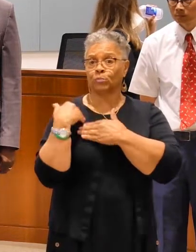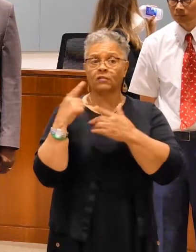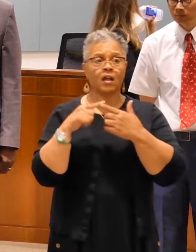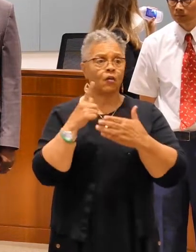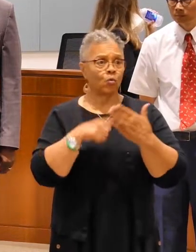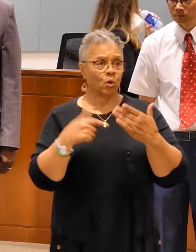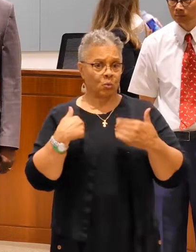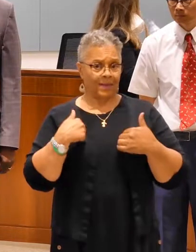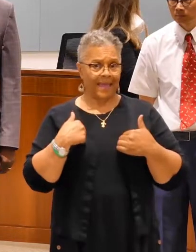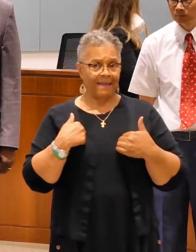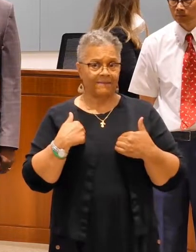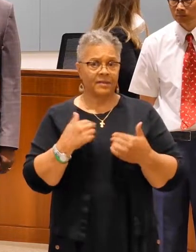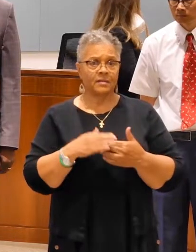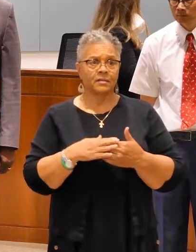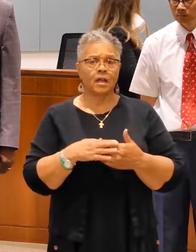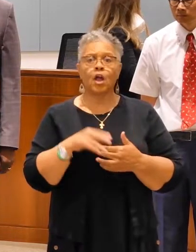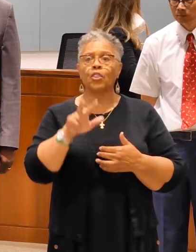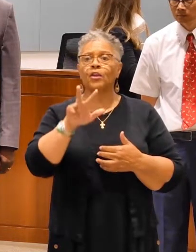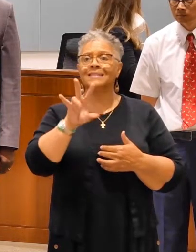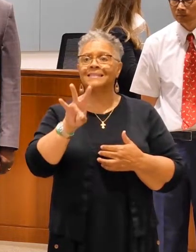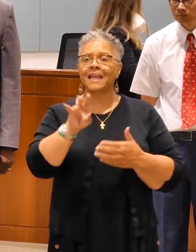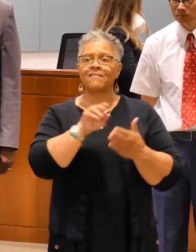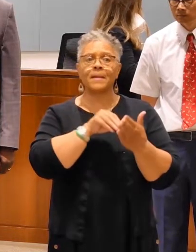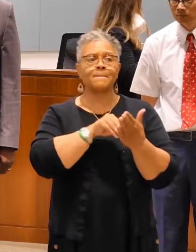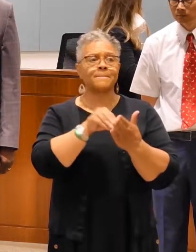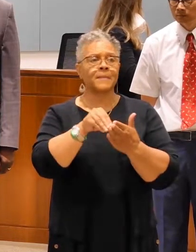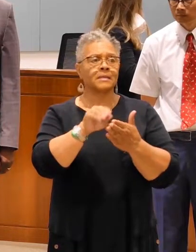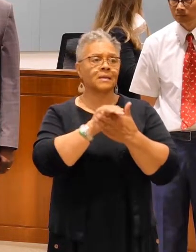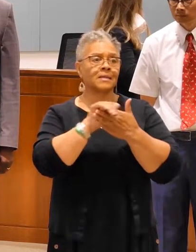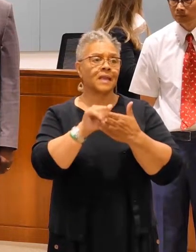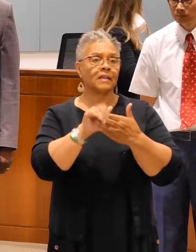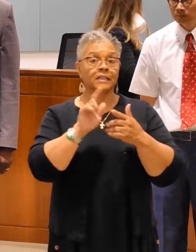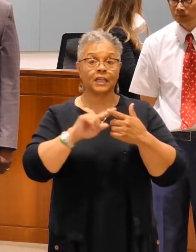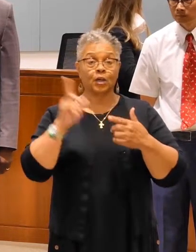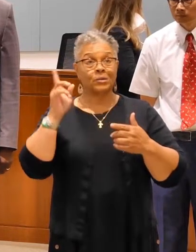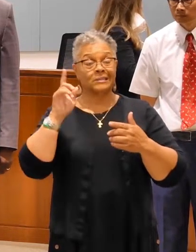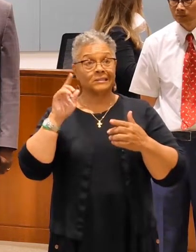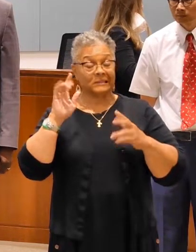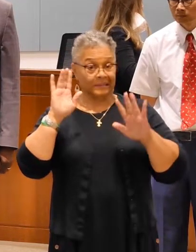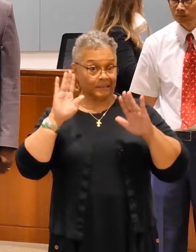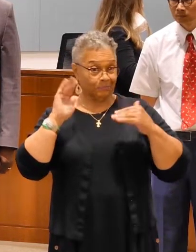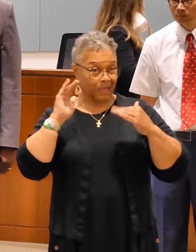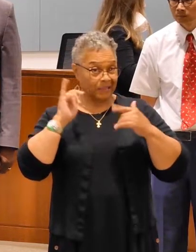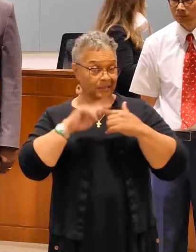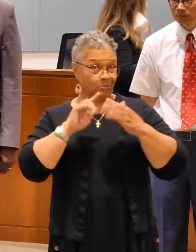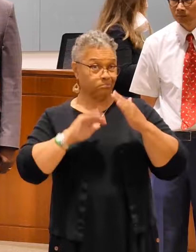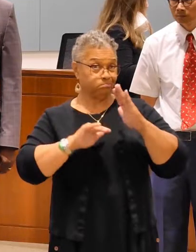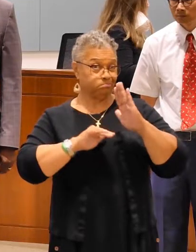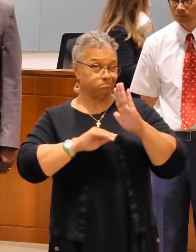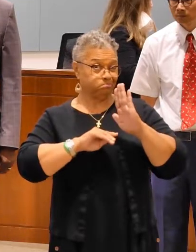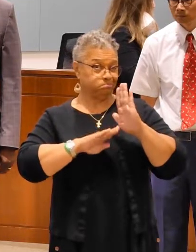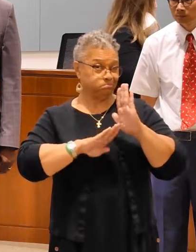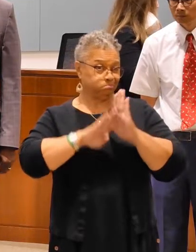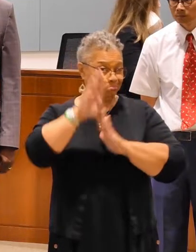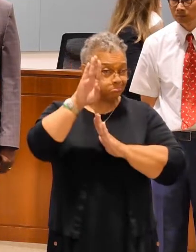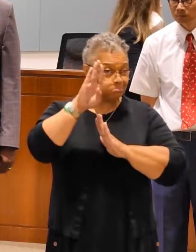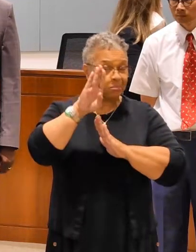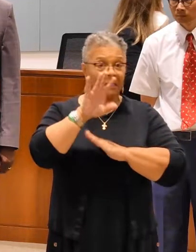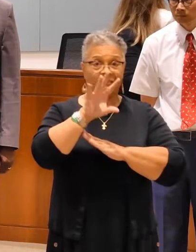we have. It was $37 million, and it was projected to balloon to $50 million